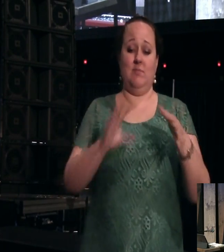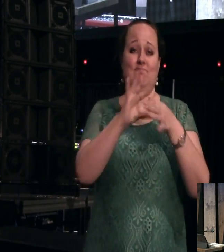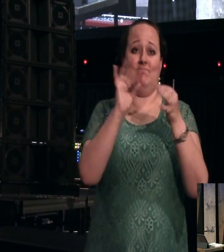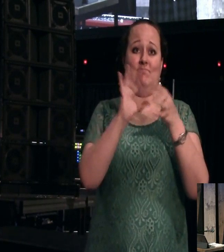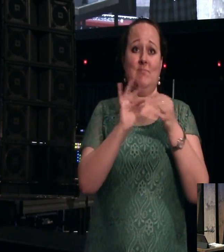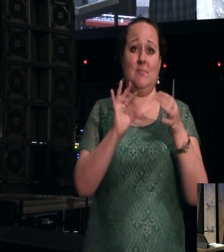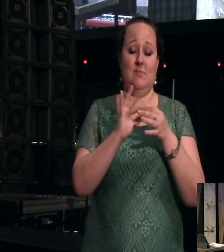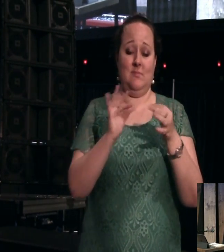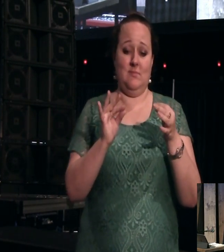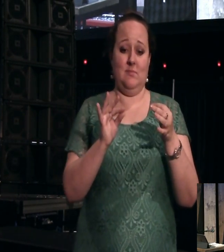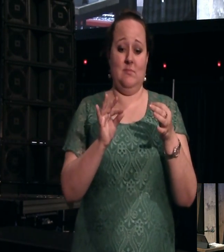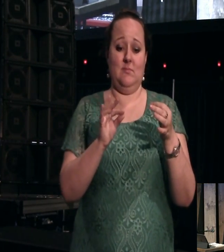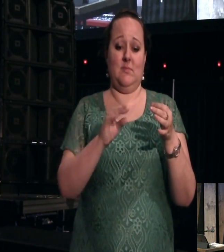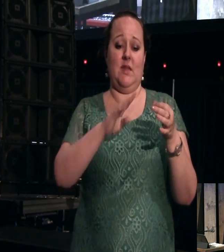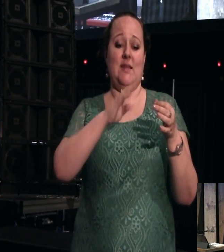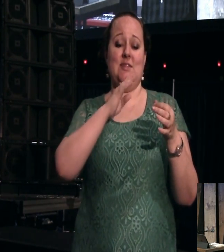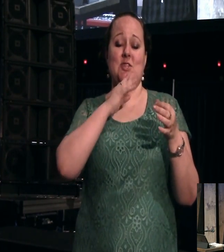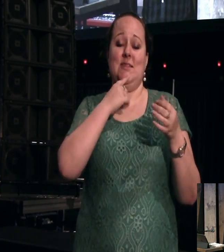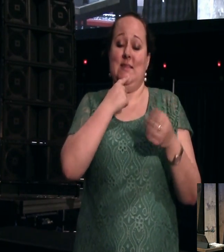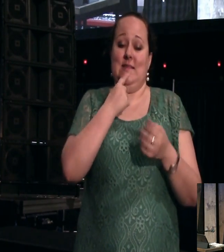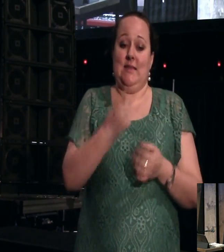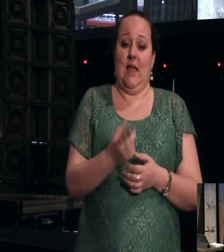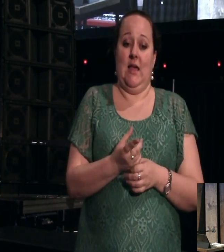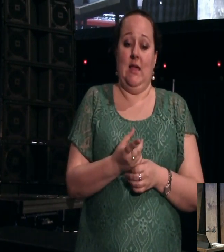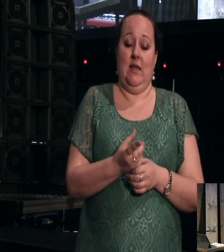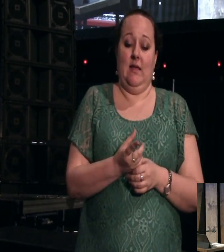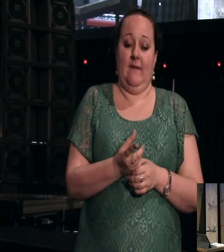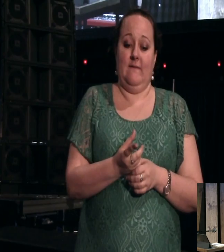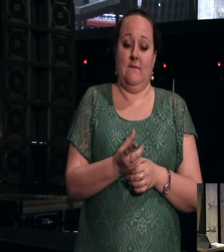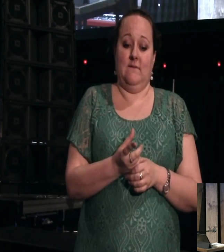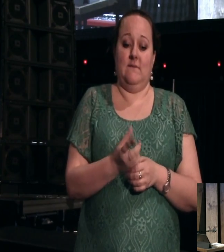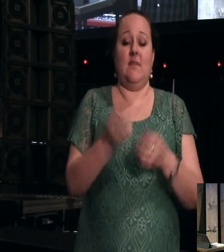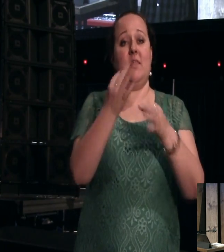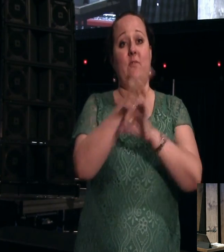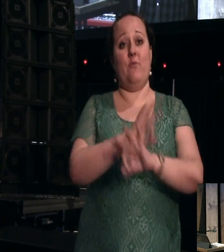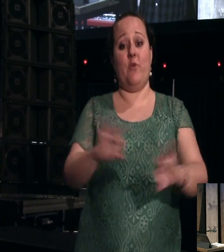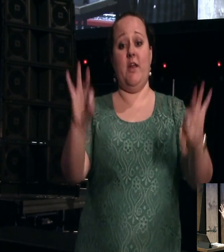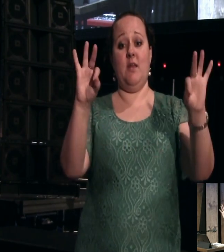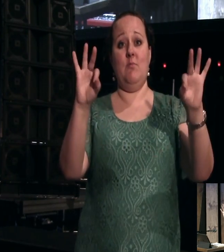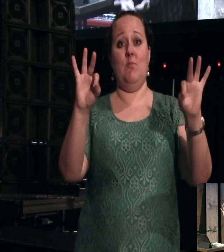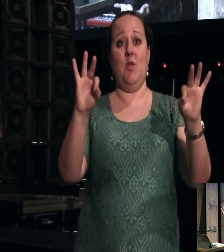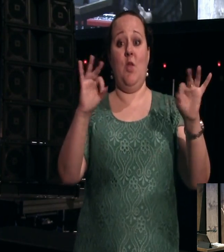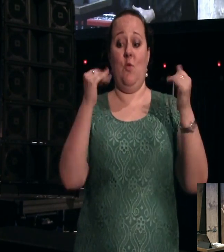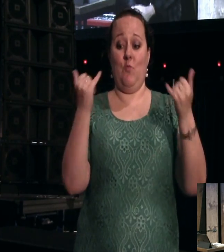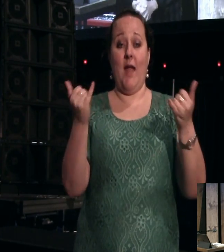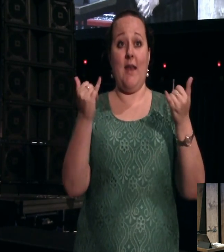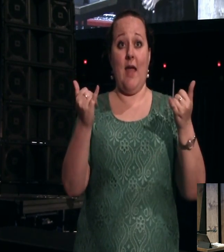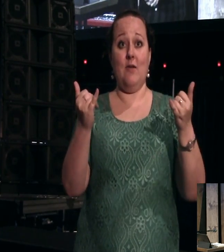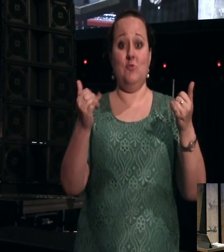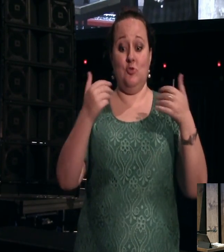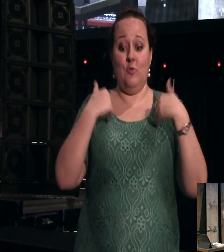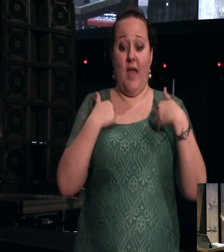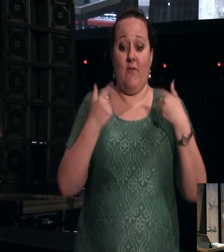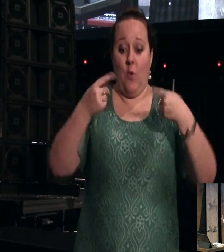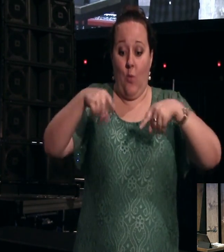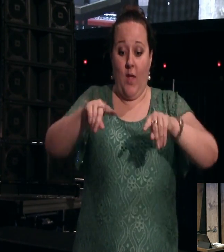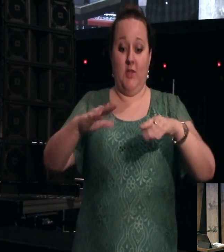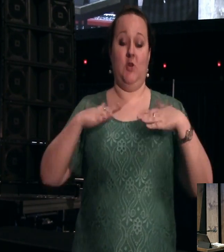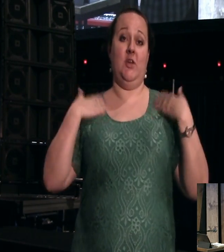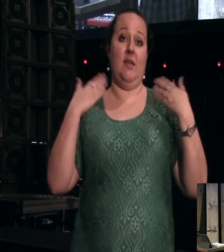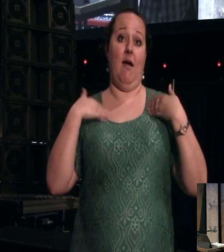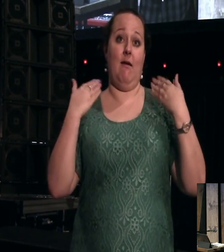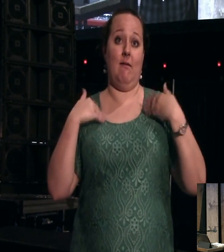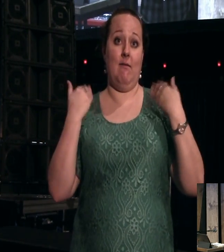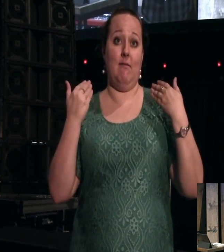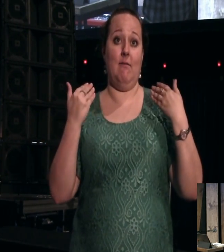And so what Solomon is saying right here is he's simply just acknowledging the freedom that you